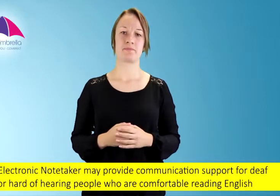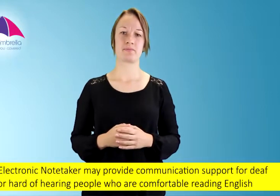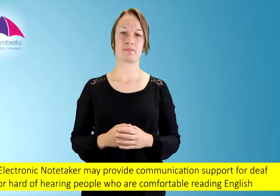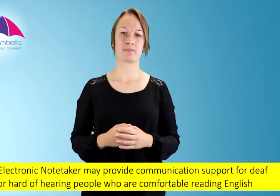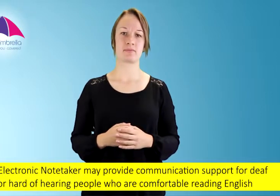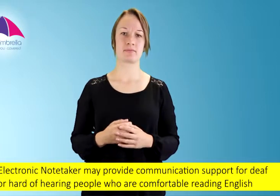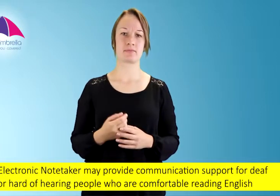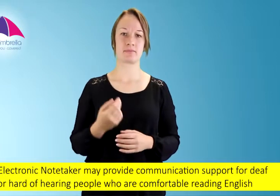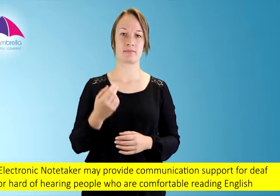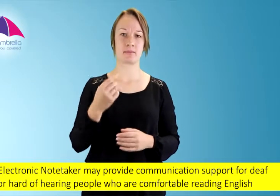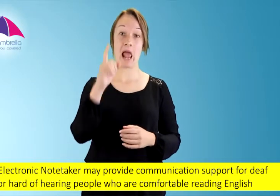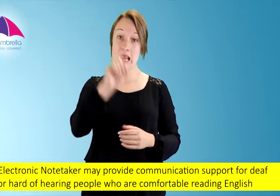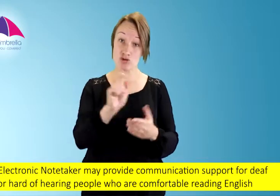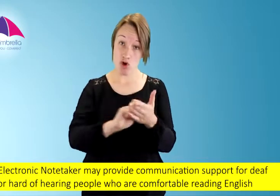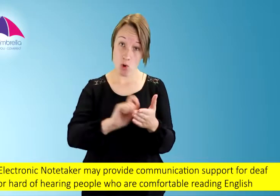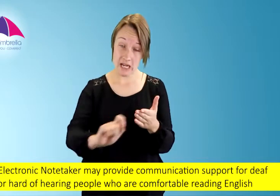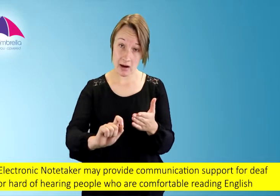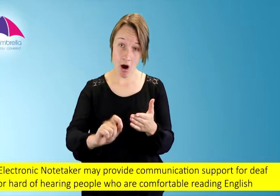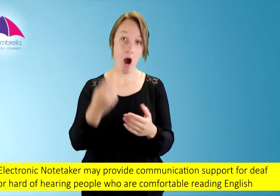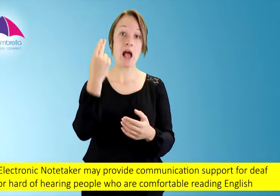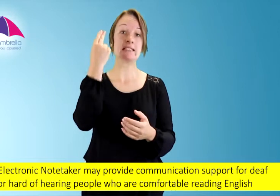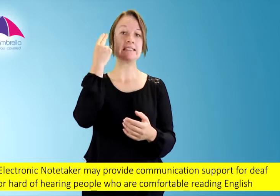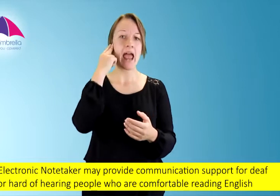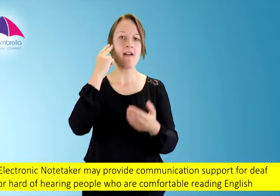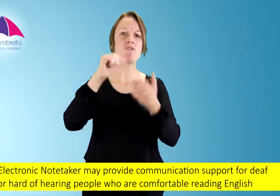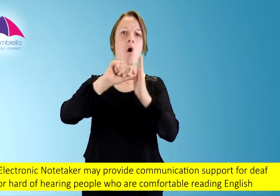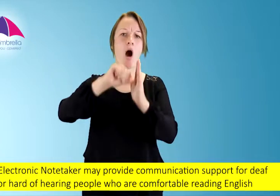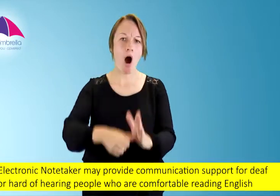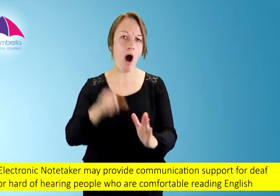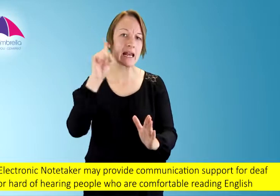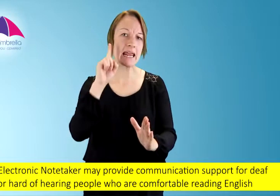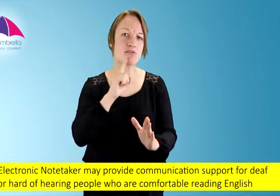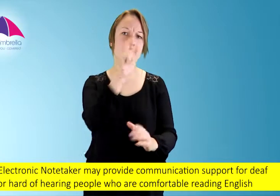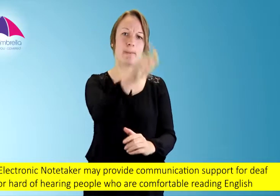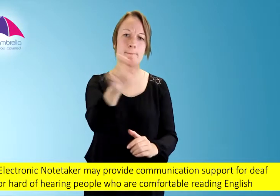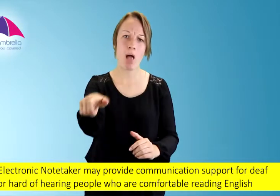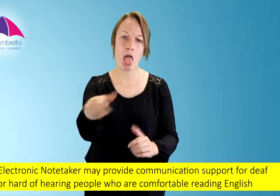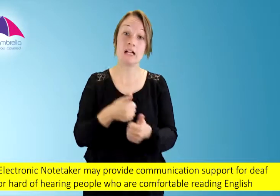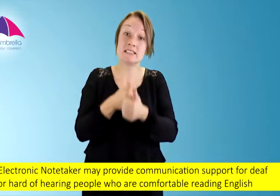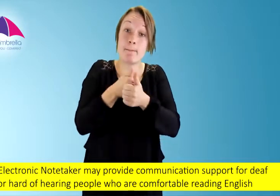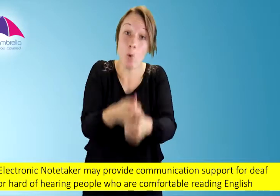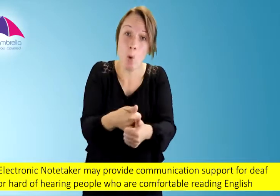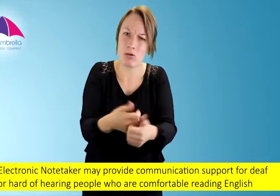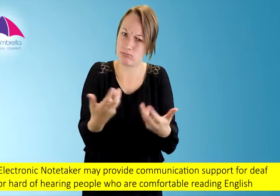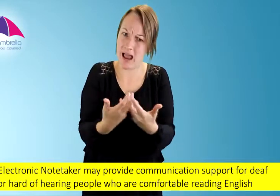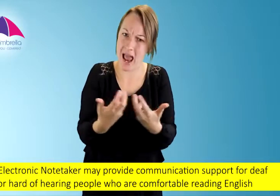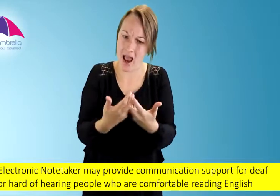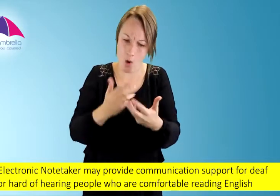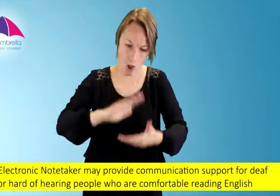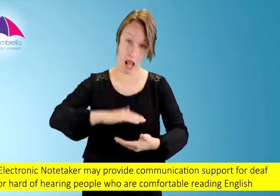An electronic note-taker may provide communication support for deaf or hard of hearing people who are comfortable reading English at high